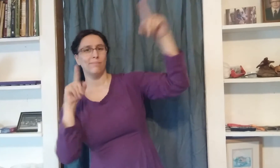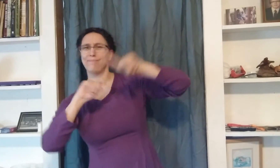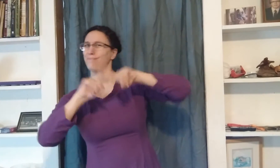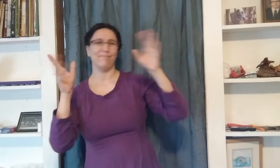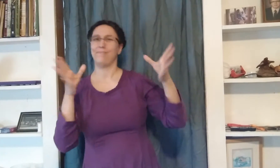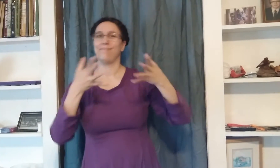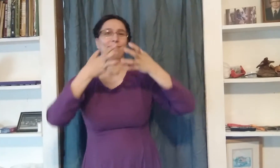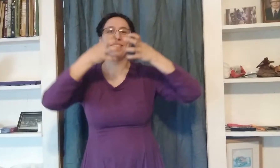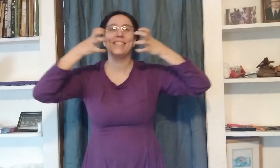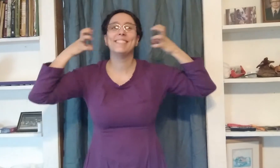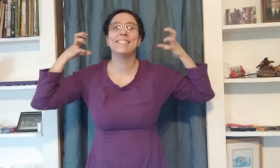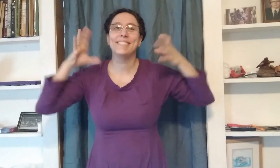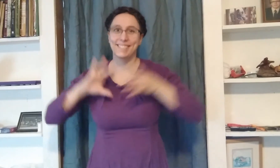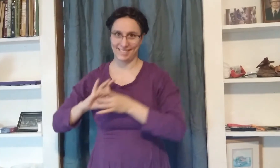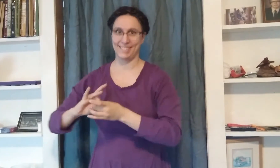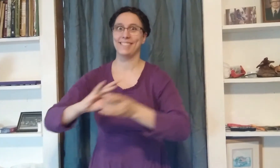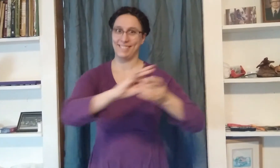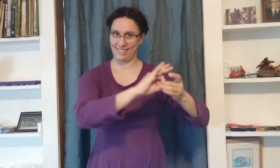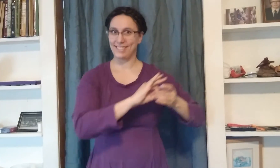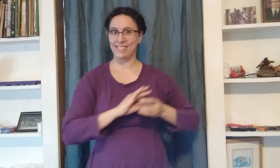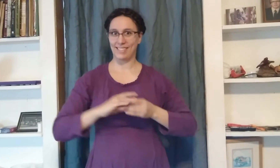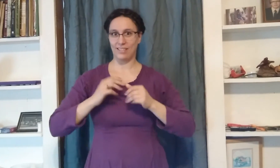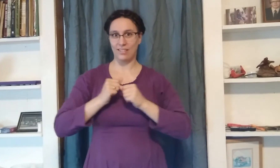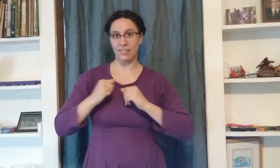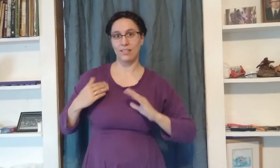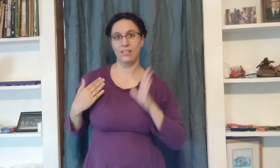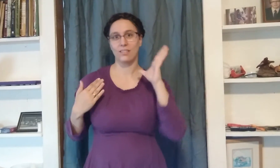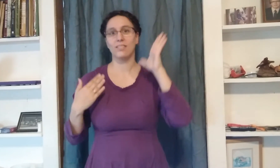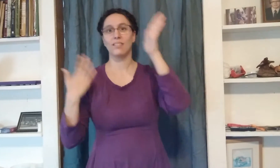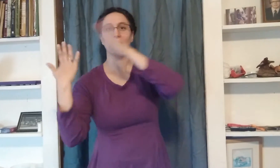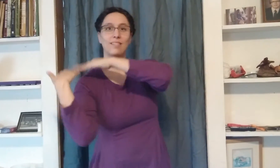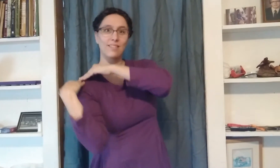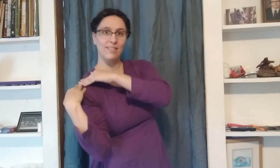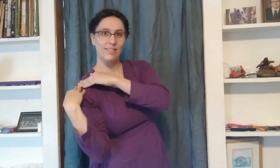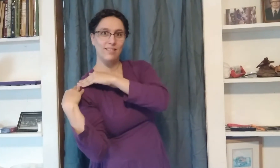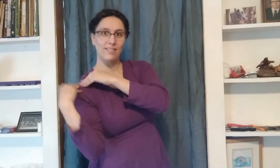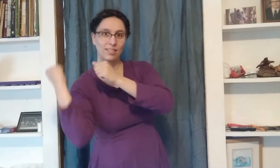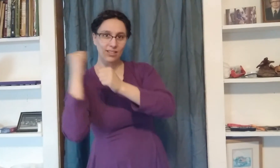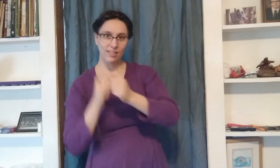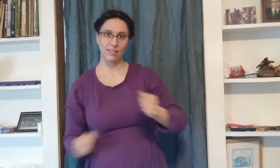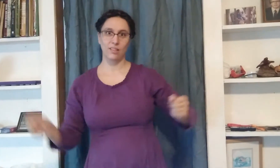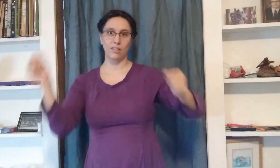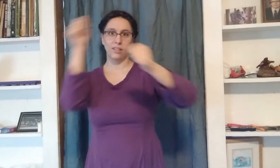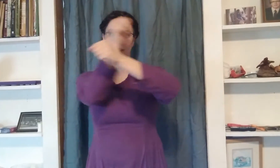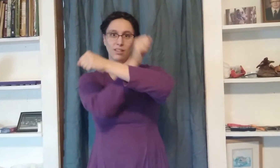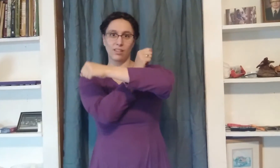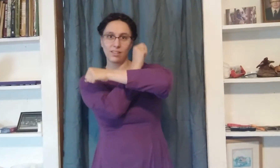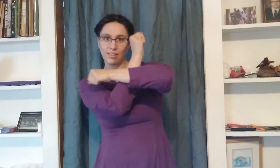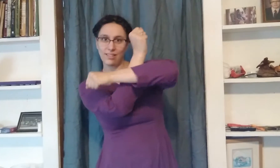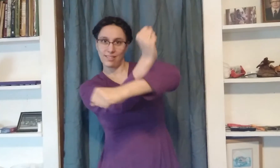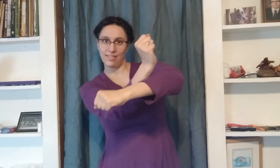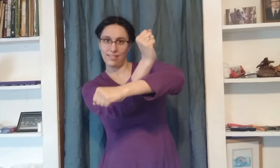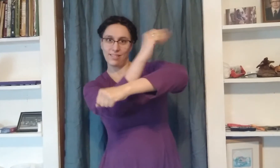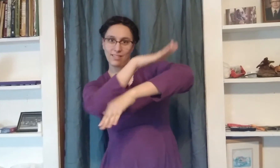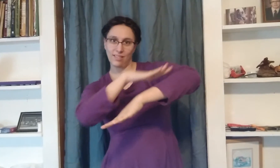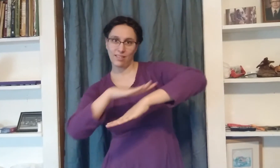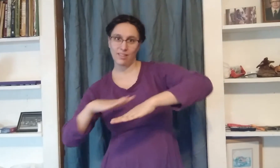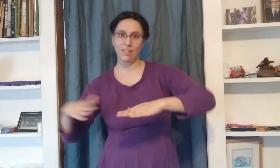we are tigers united with valor to show. Every warrior defending our